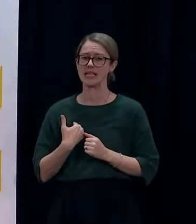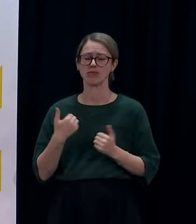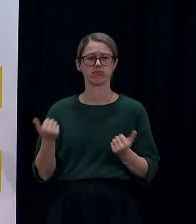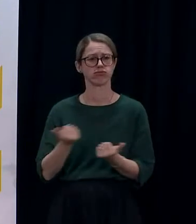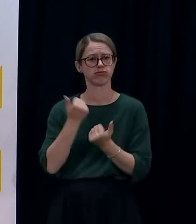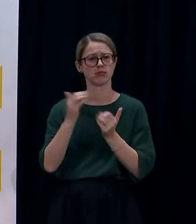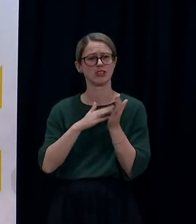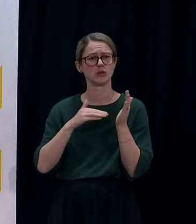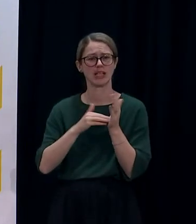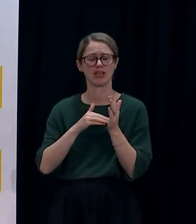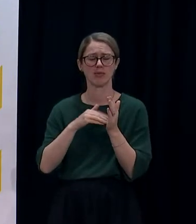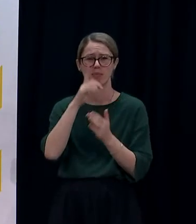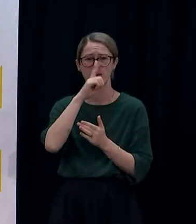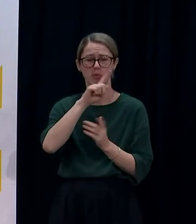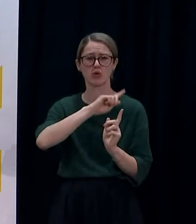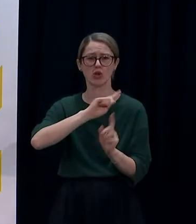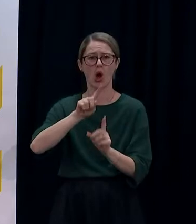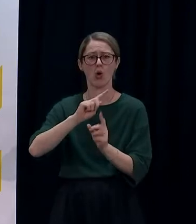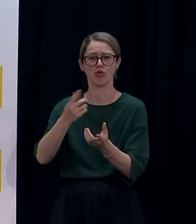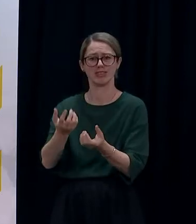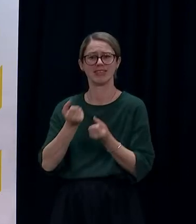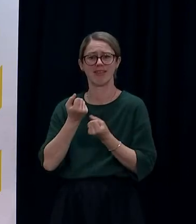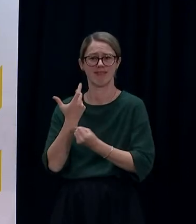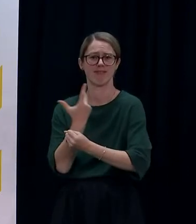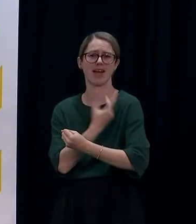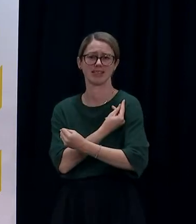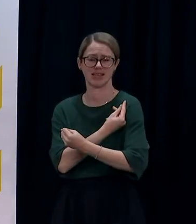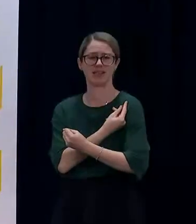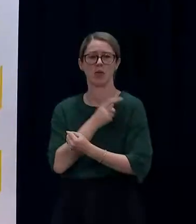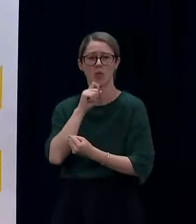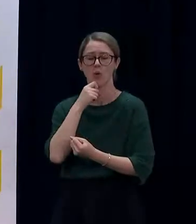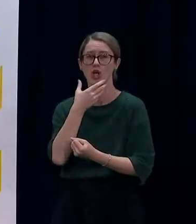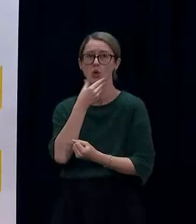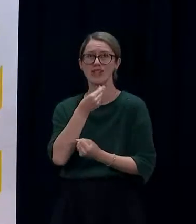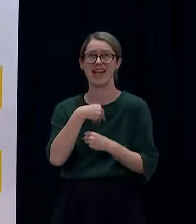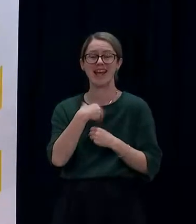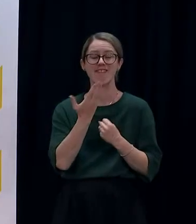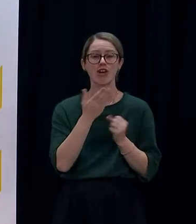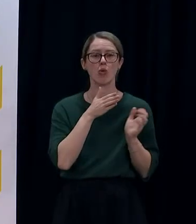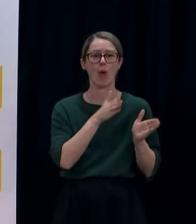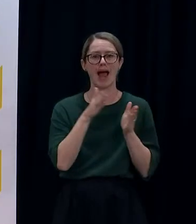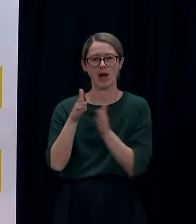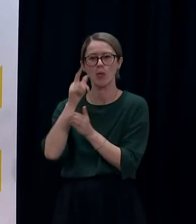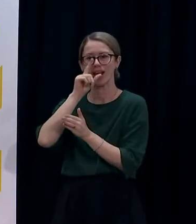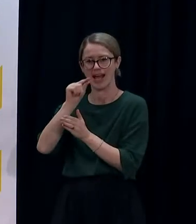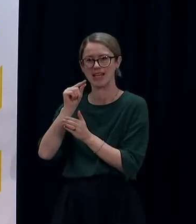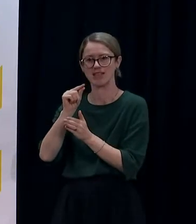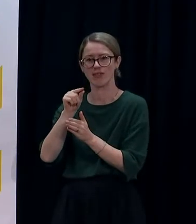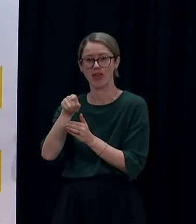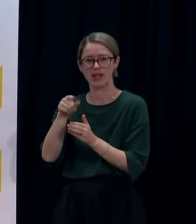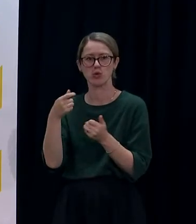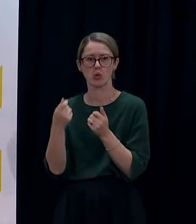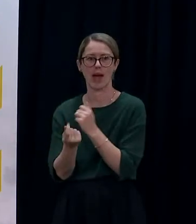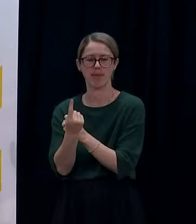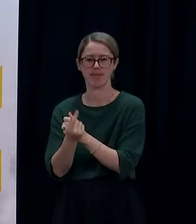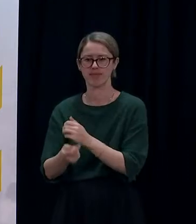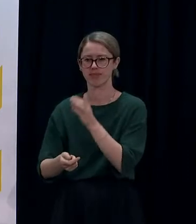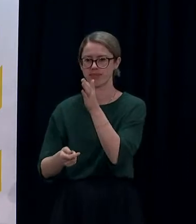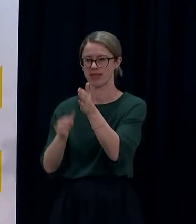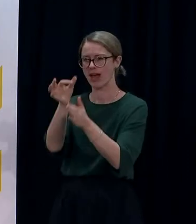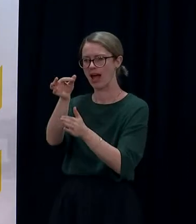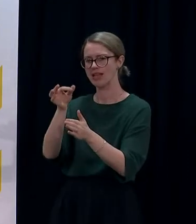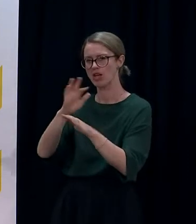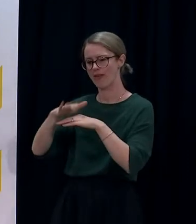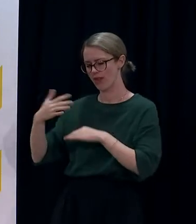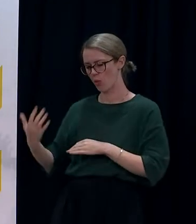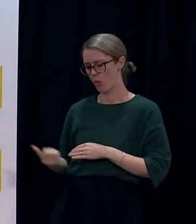New Zealanders as possible to be vaccinated, and we're going to be using every lever we can to make that happen. On the wage subsidy, are